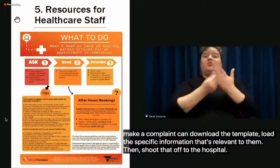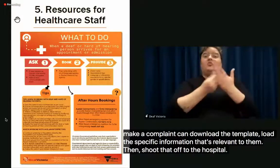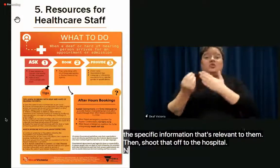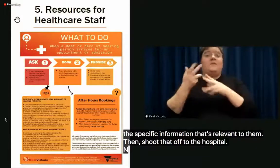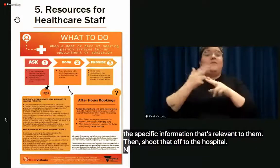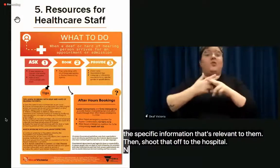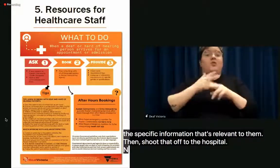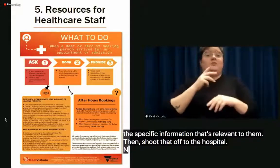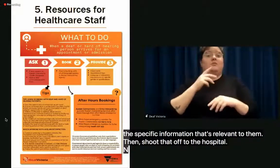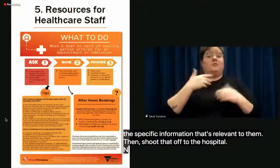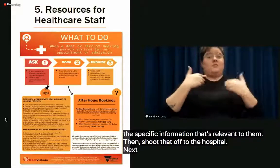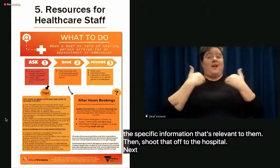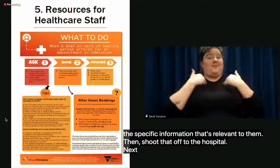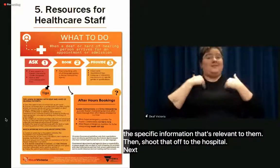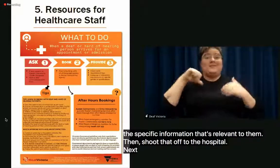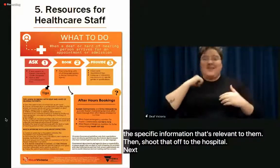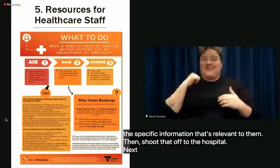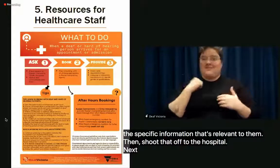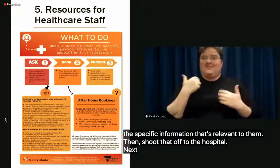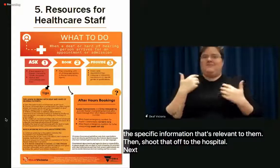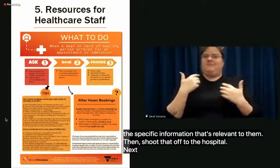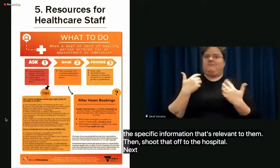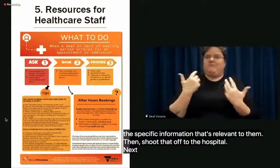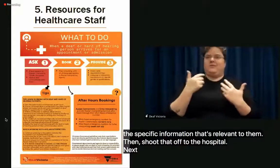Now, what about resources for healthcare staff?